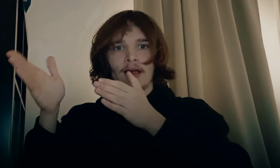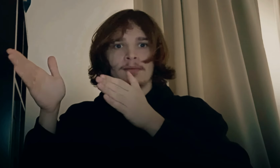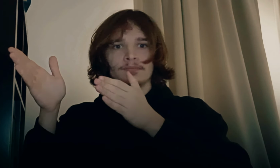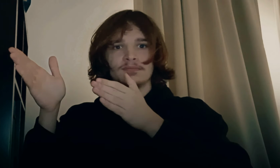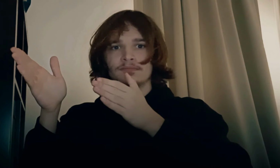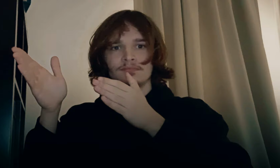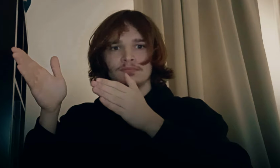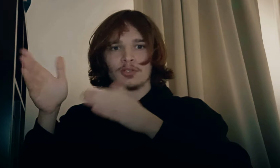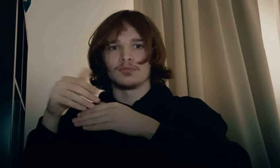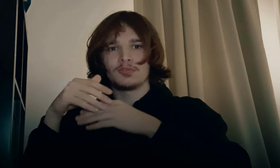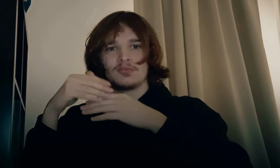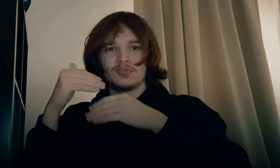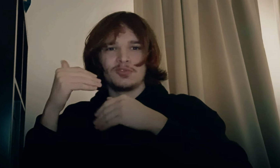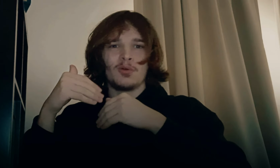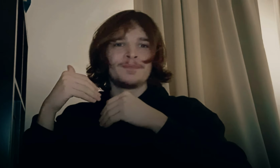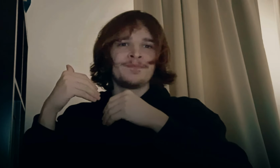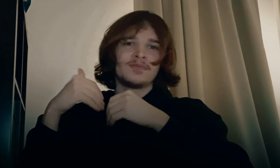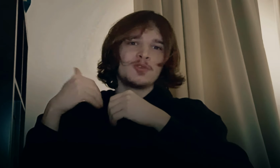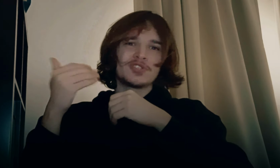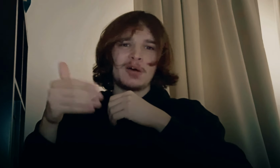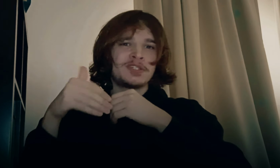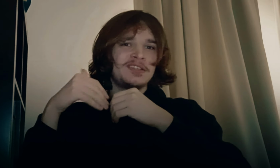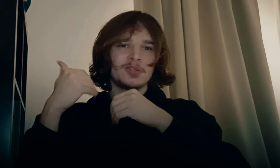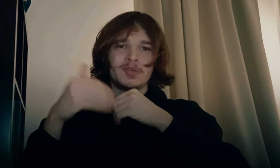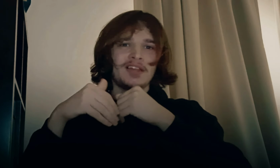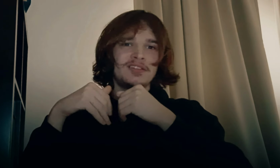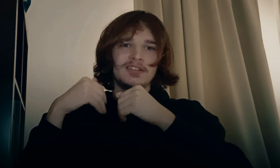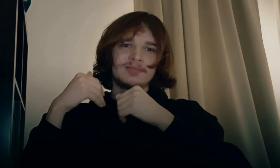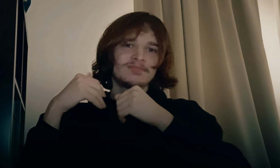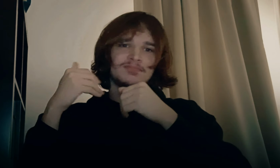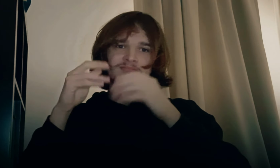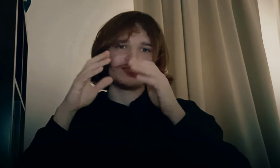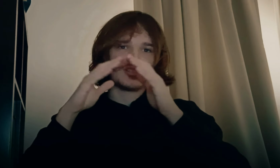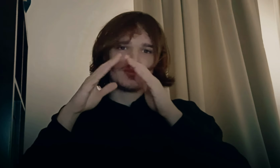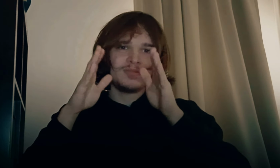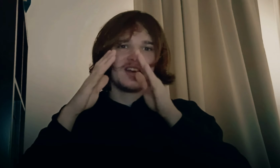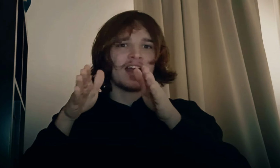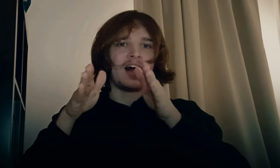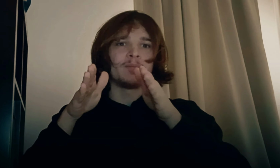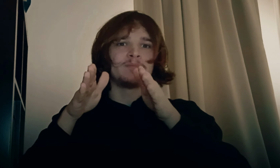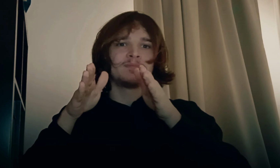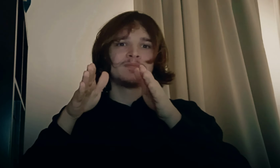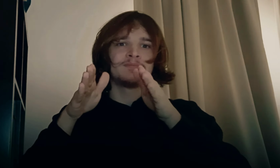calm. No, you know, no shouting, no yelling, just being calm.